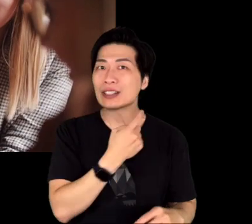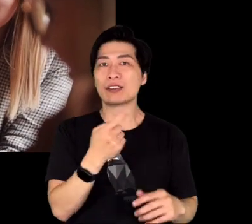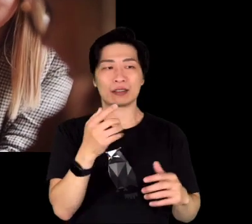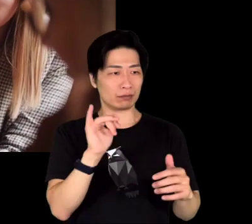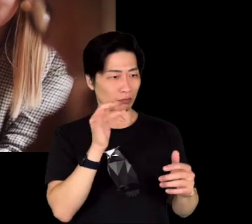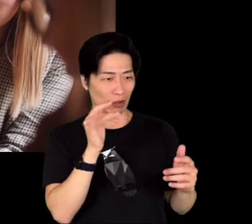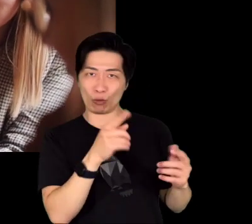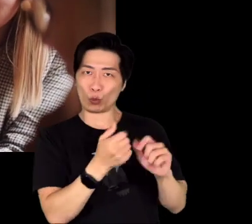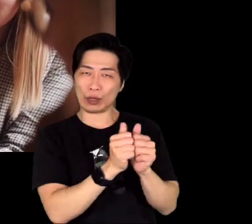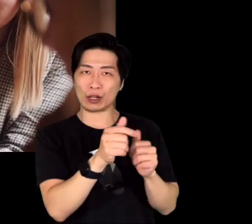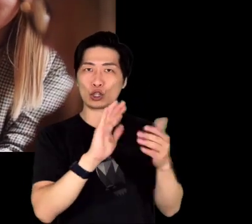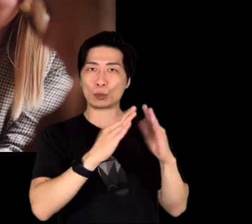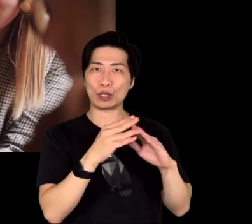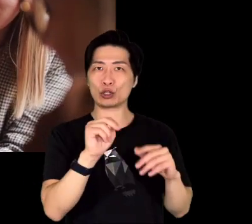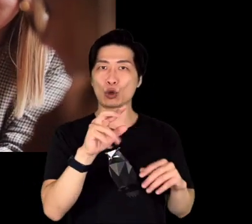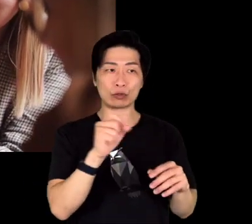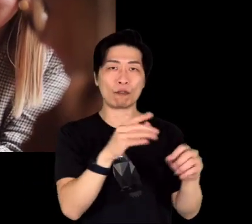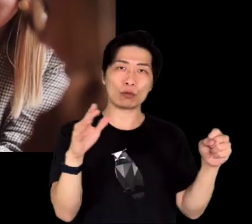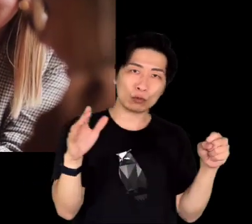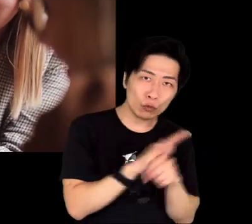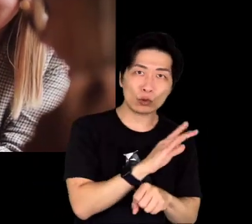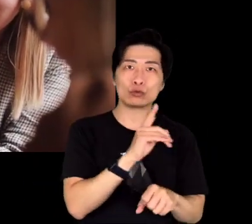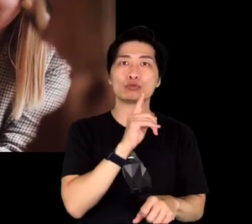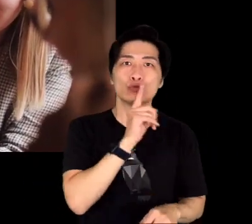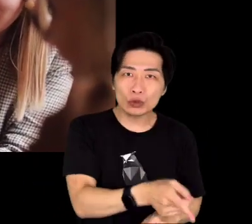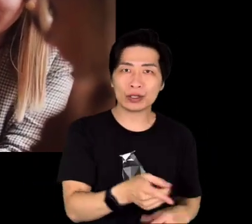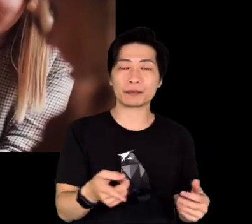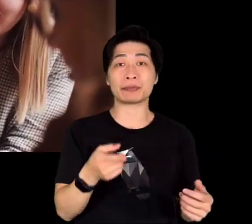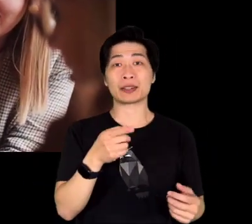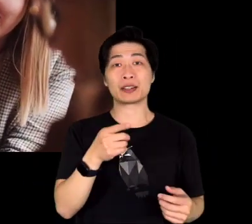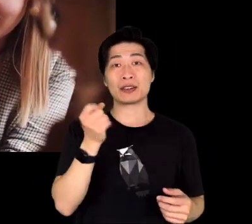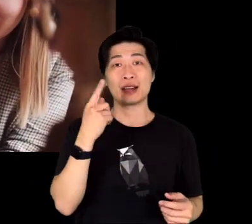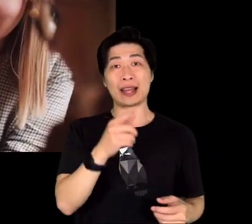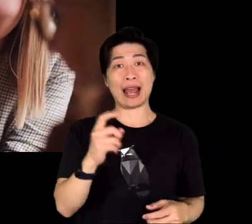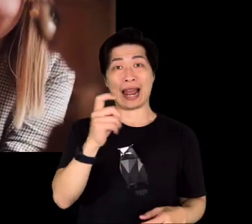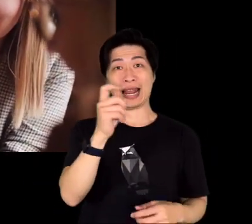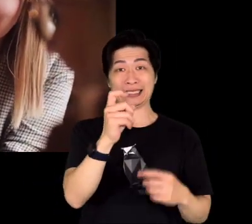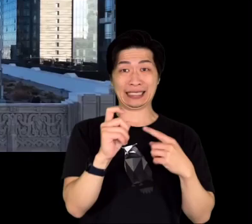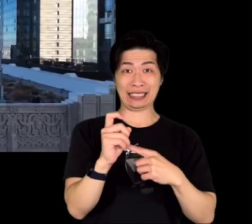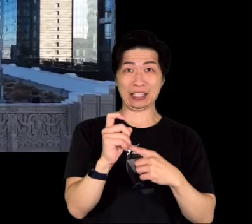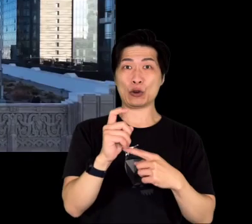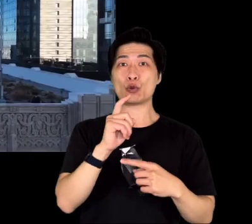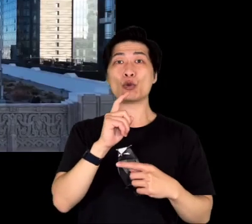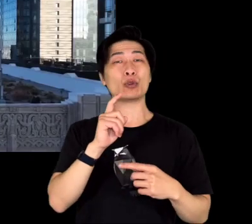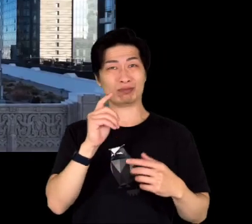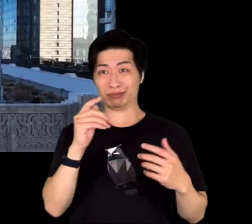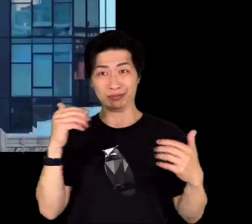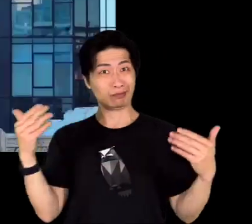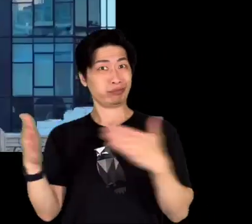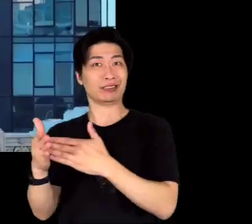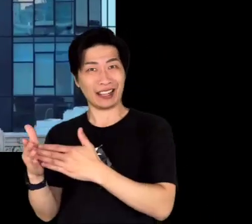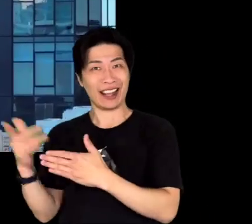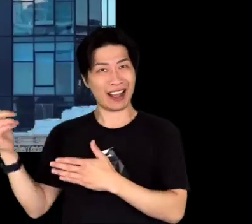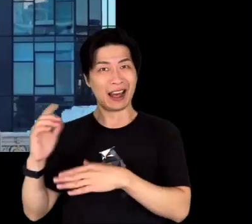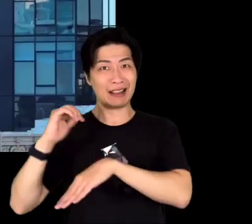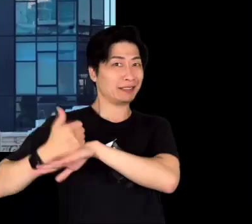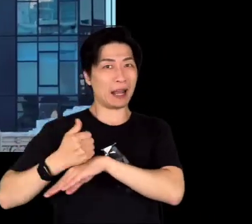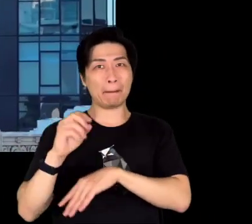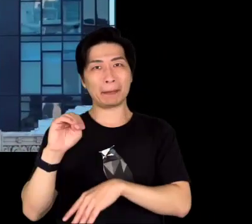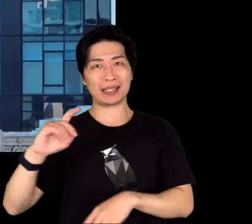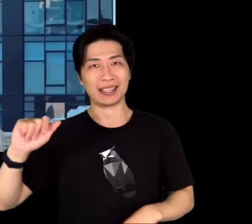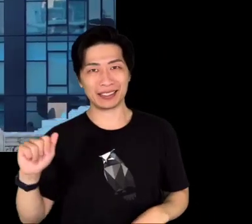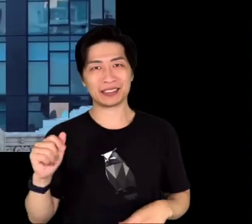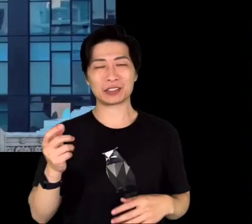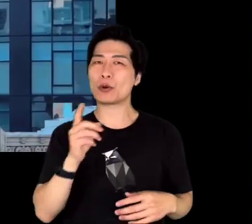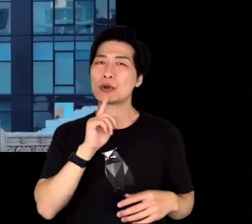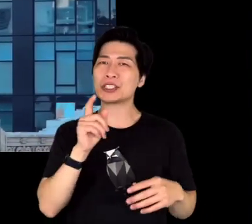and ears with community notes as a layer to minimize deception and maximize truth. Under this scenario, X is legacy media's